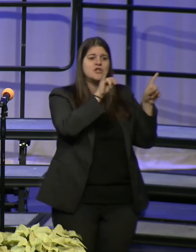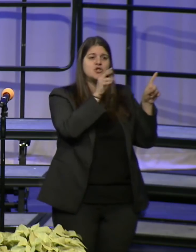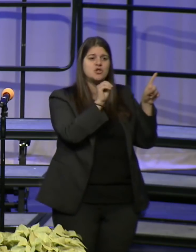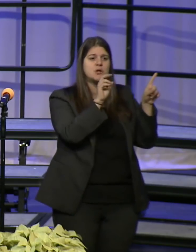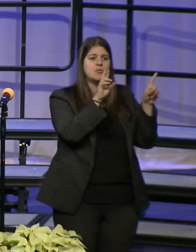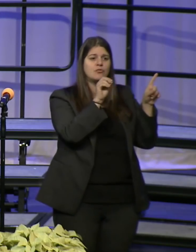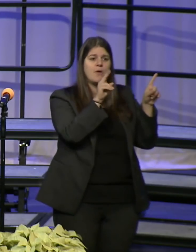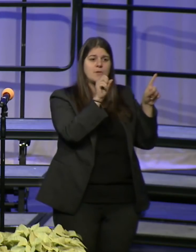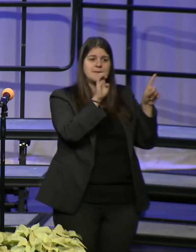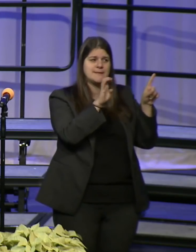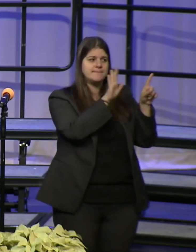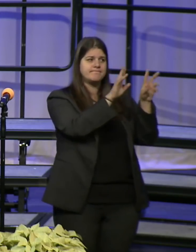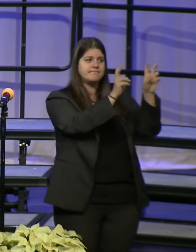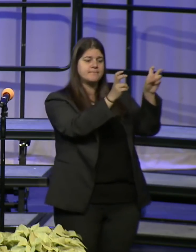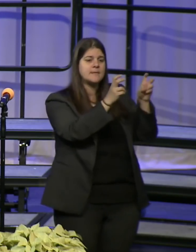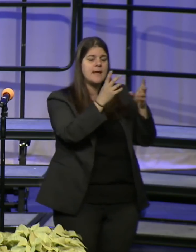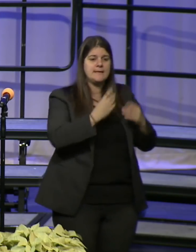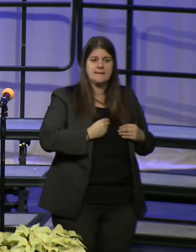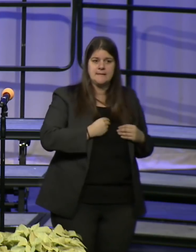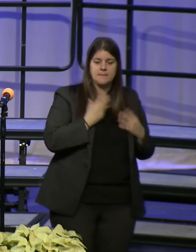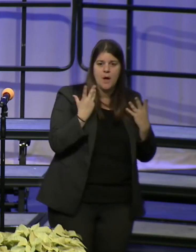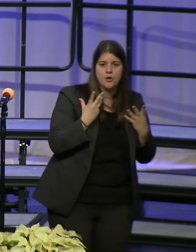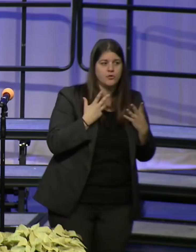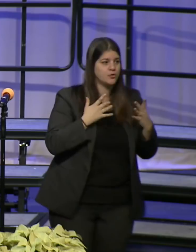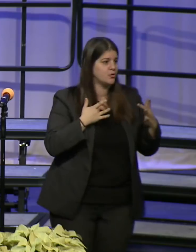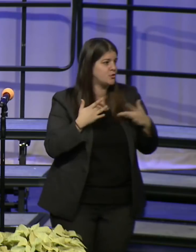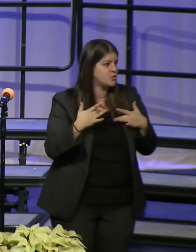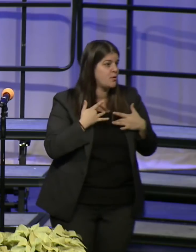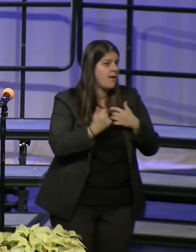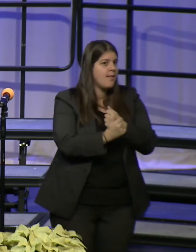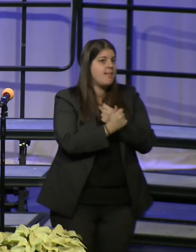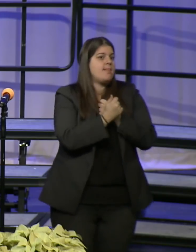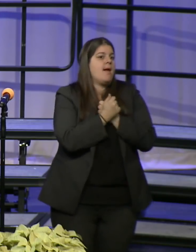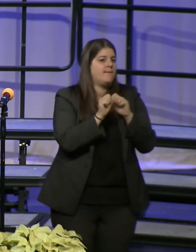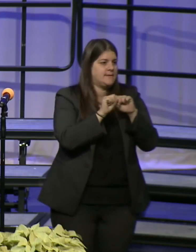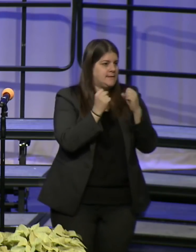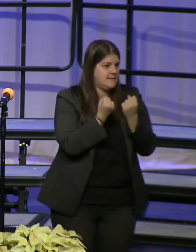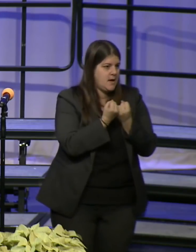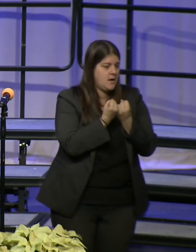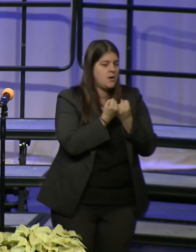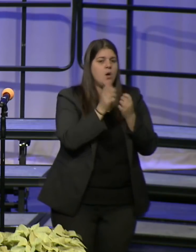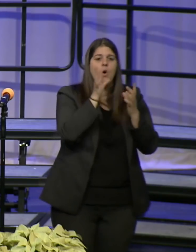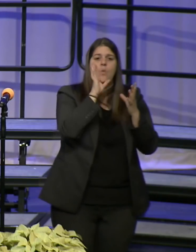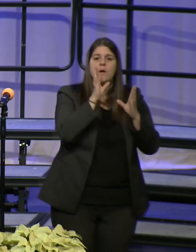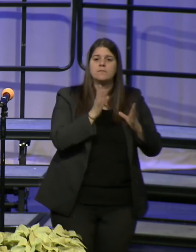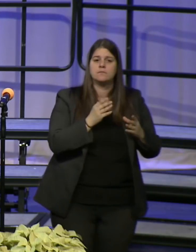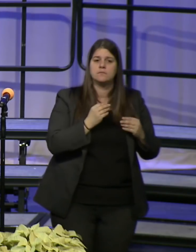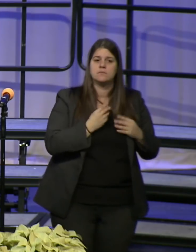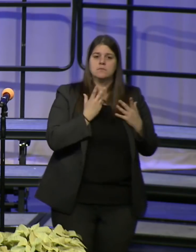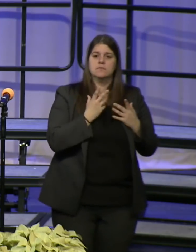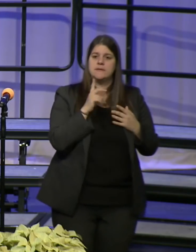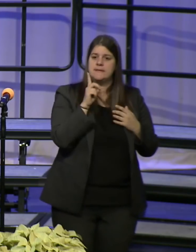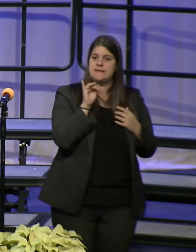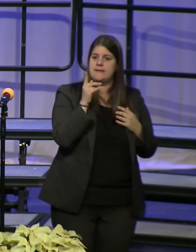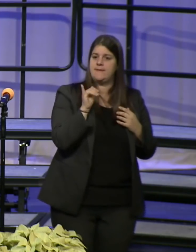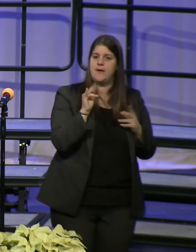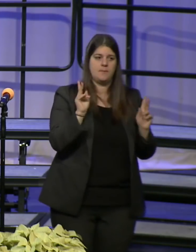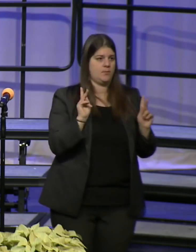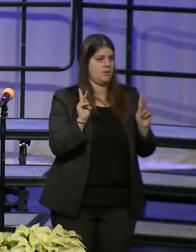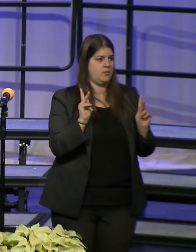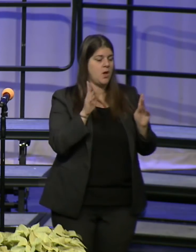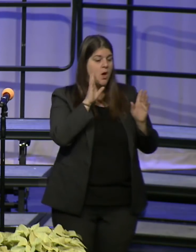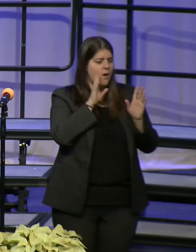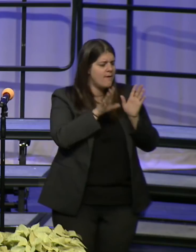an inspired, concerned, and loving society will dignify people, will find the ways to develop